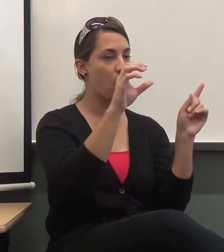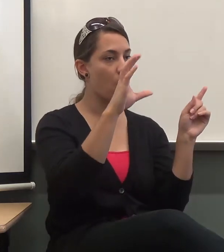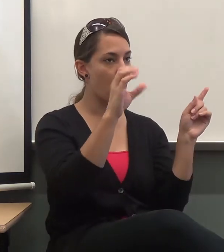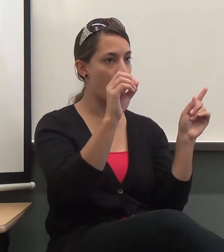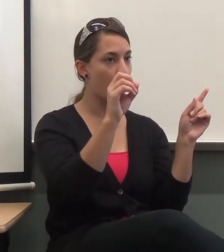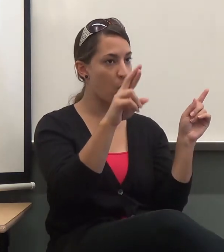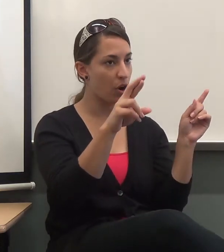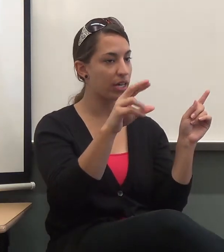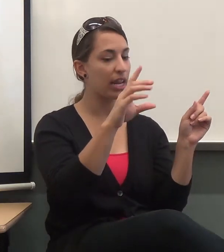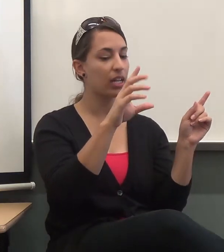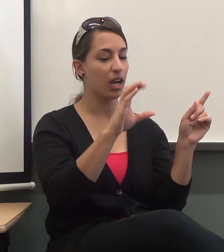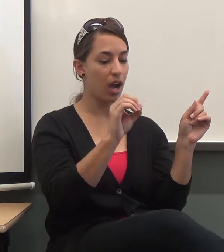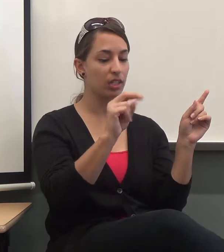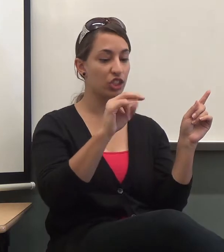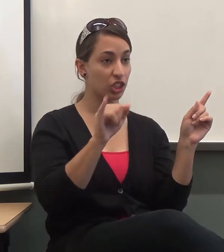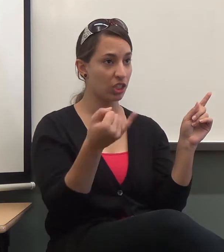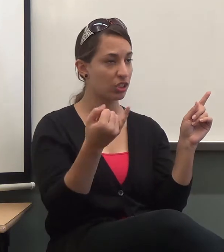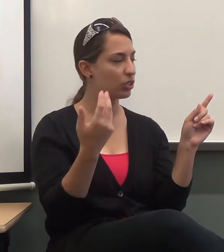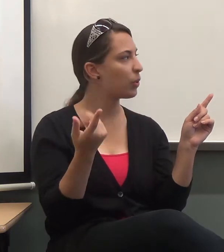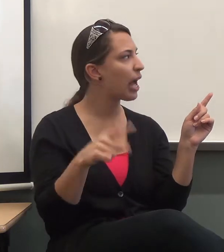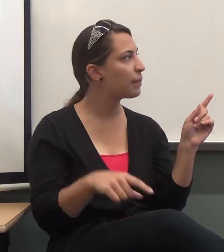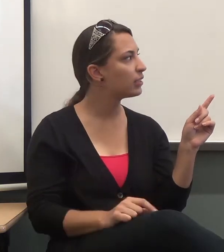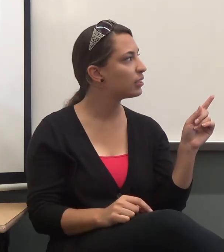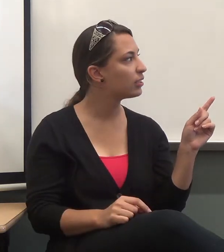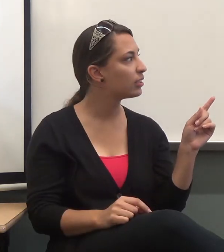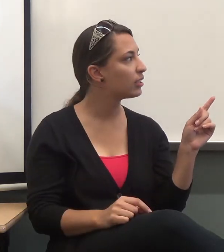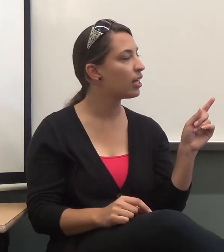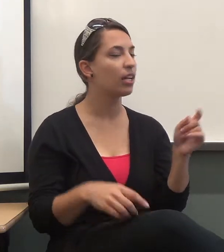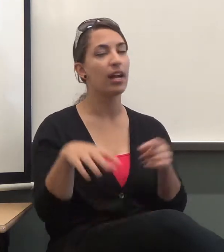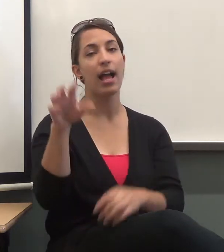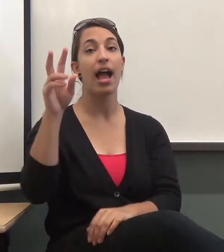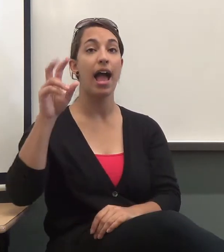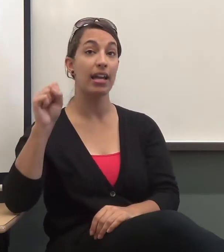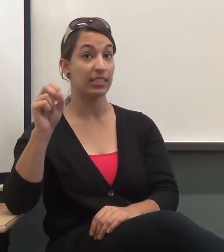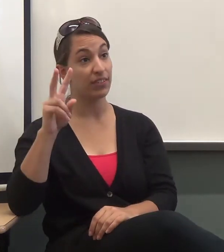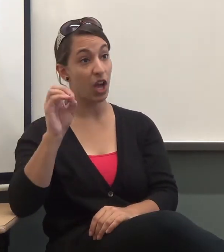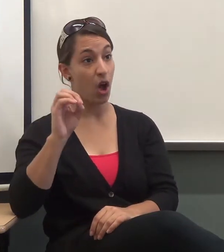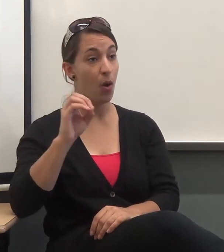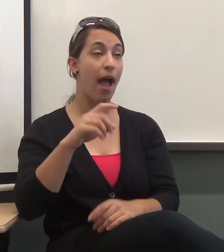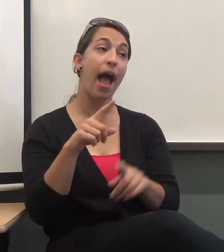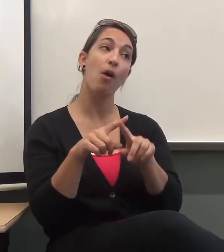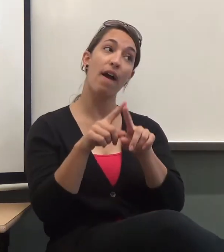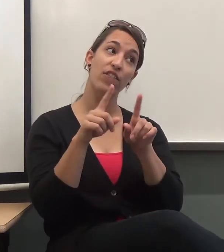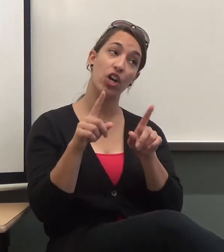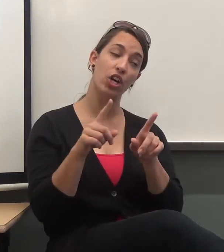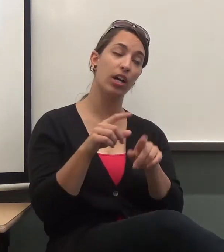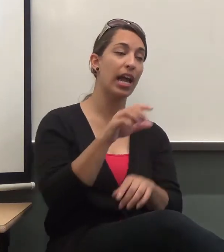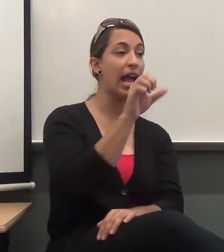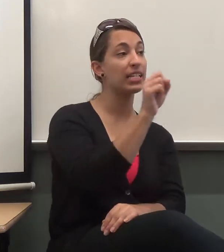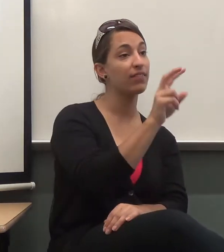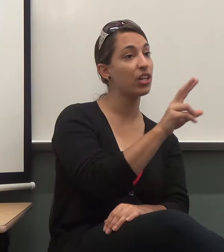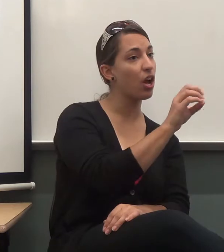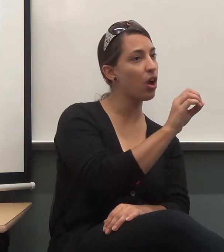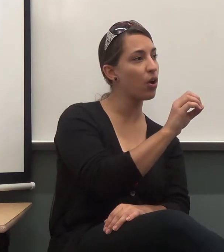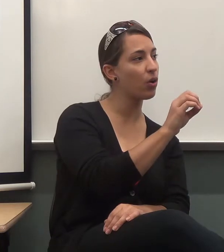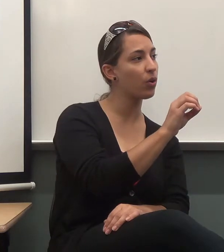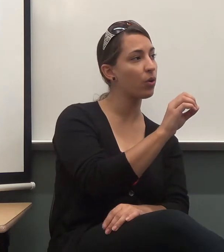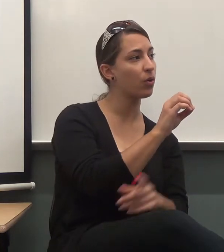this. SVO, however, SVO. It joins the idea. It joins the